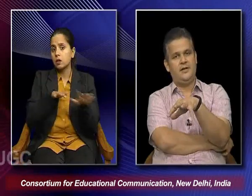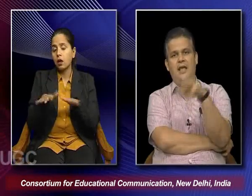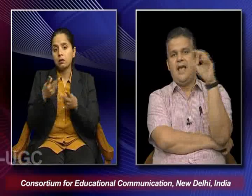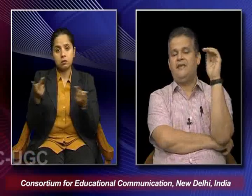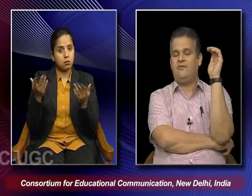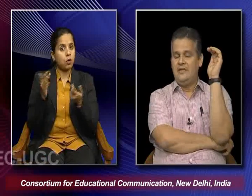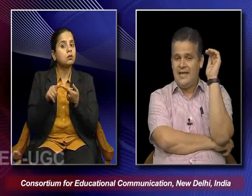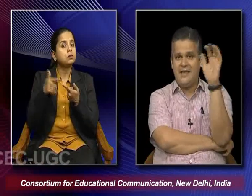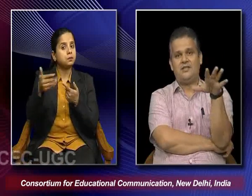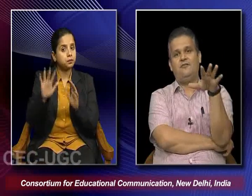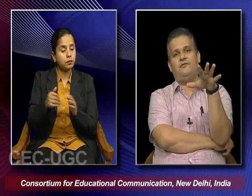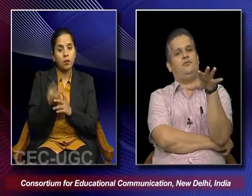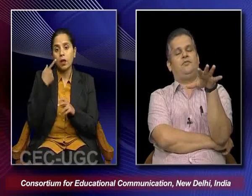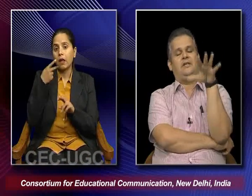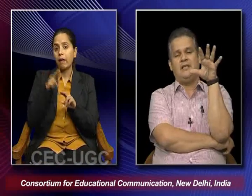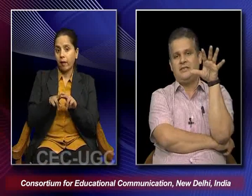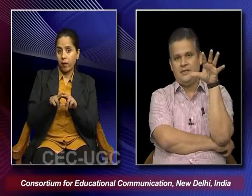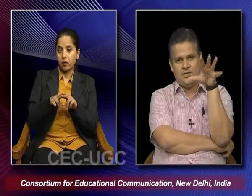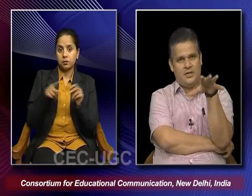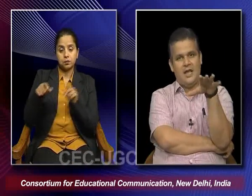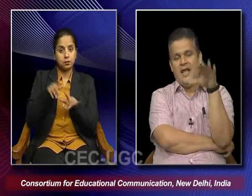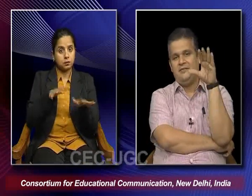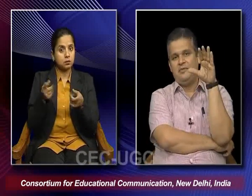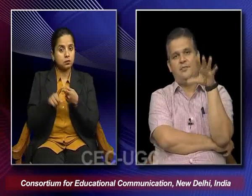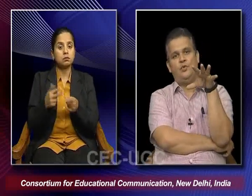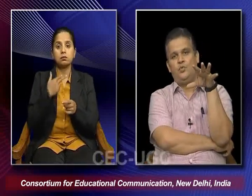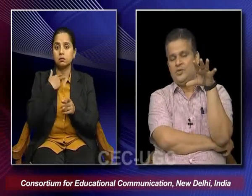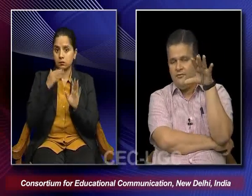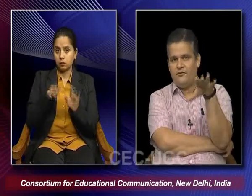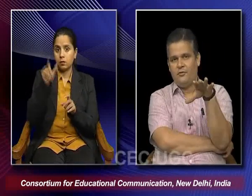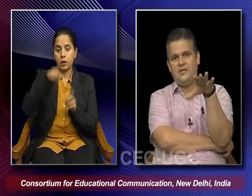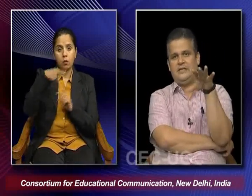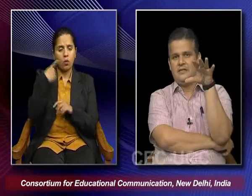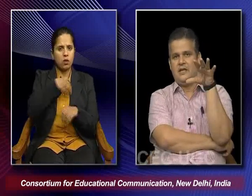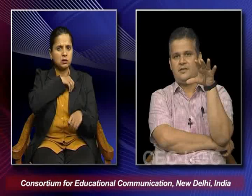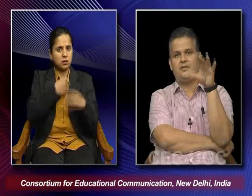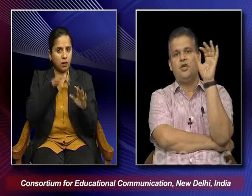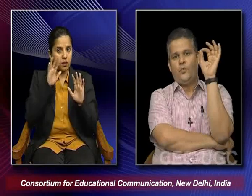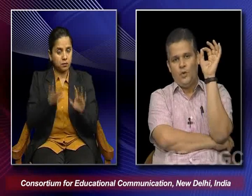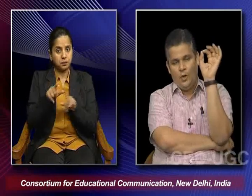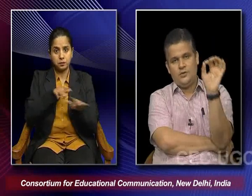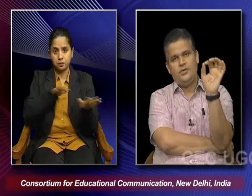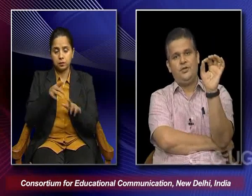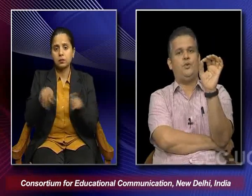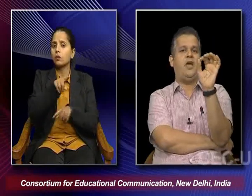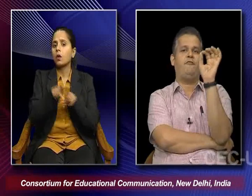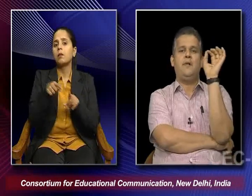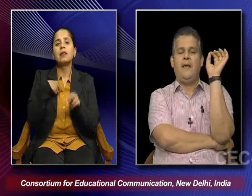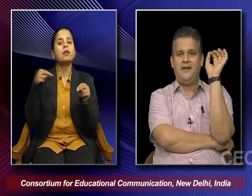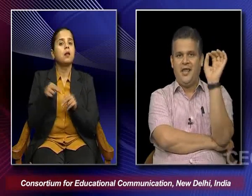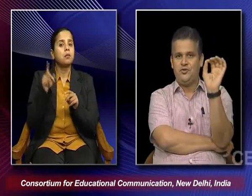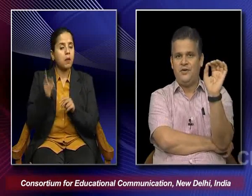mitigated. If the disaster struck and people who suffer from these disasters, we also need to